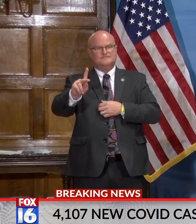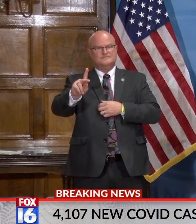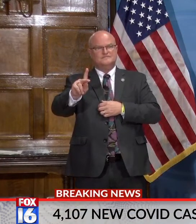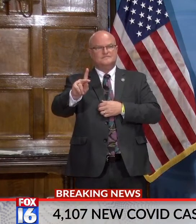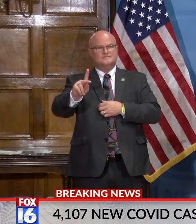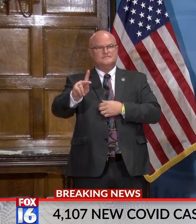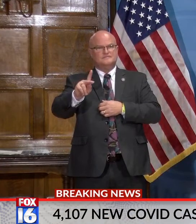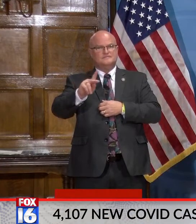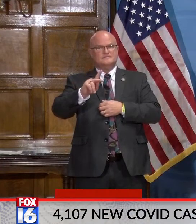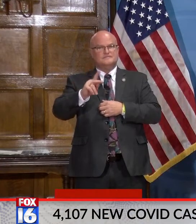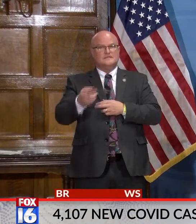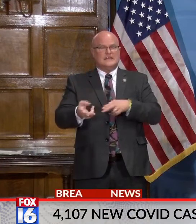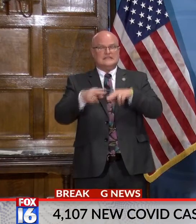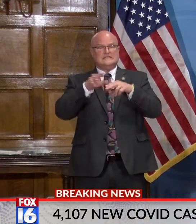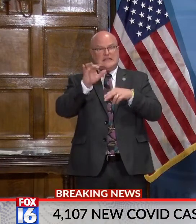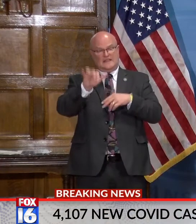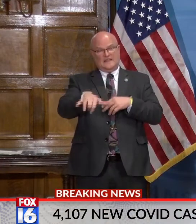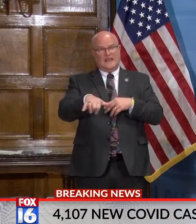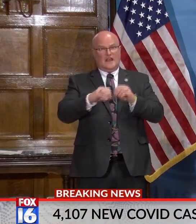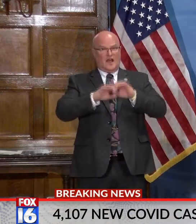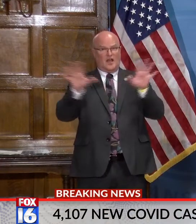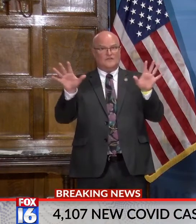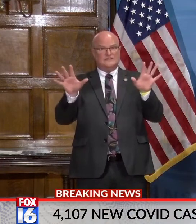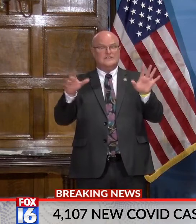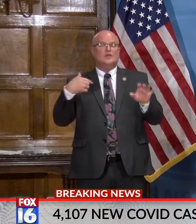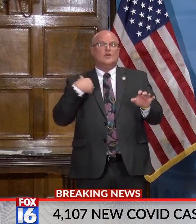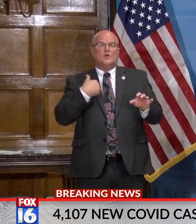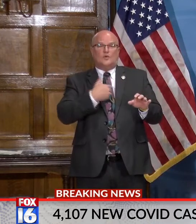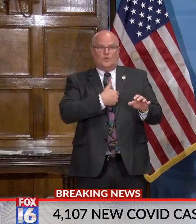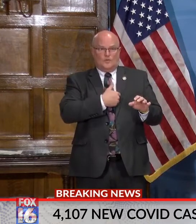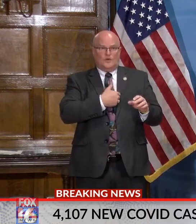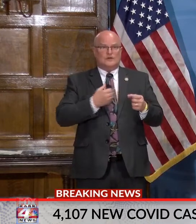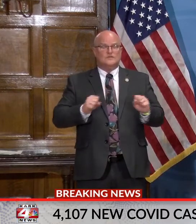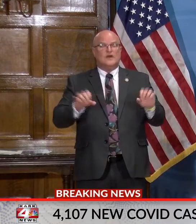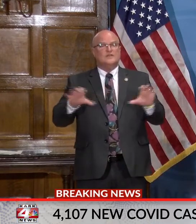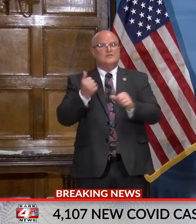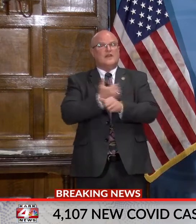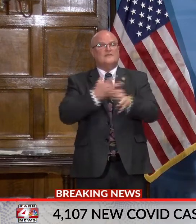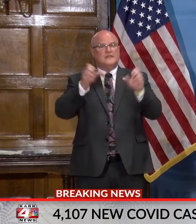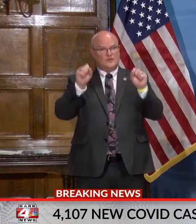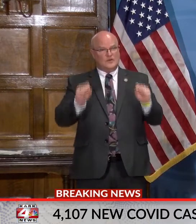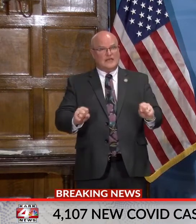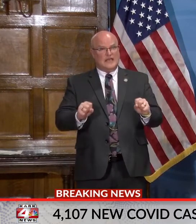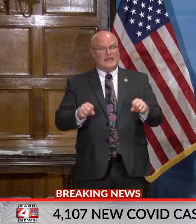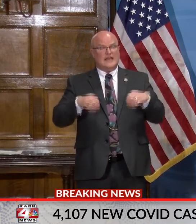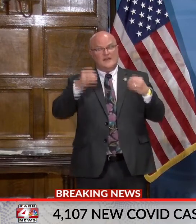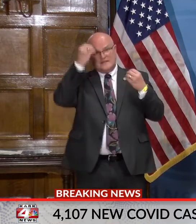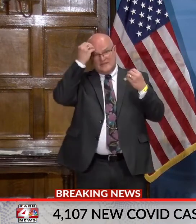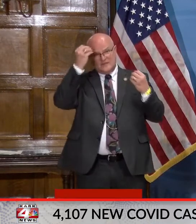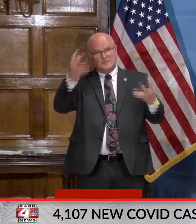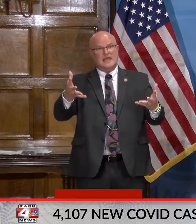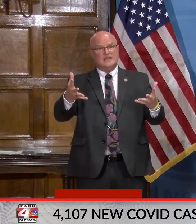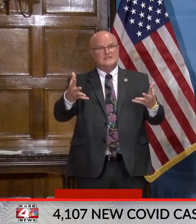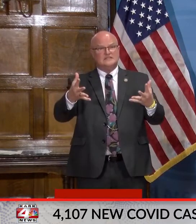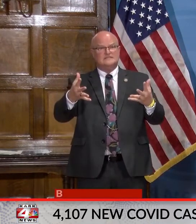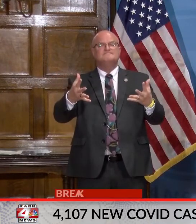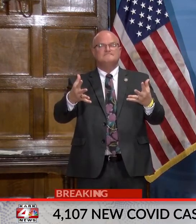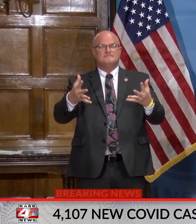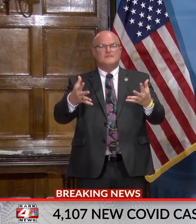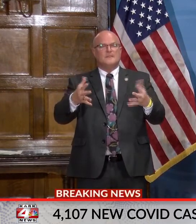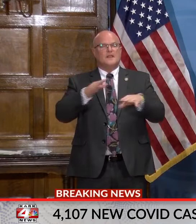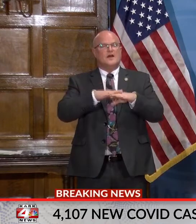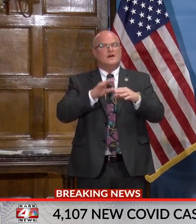In addition to that, obviously we are trying to do everything we can to put information in a timely way on